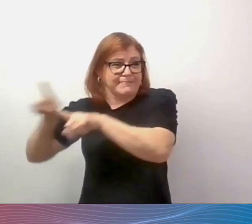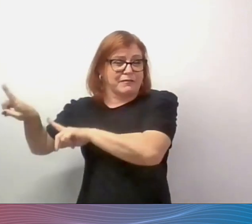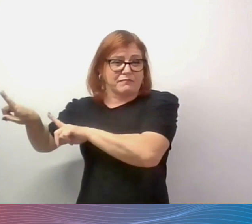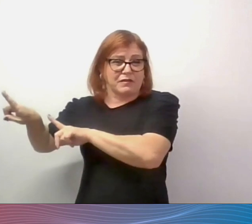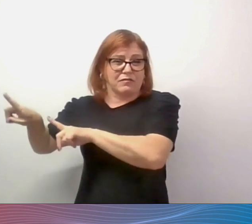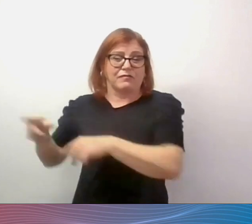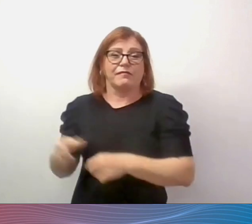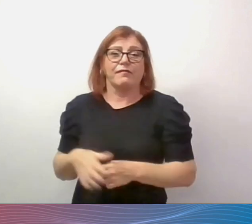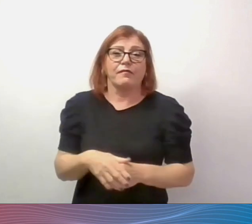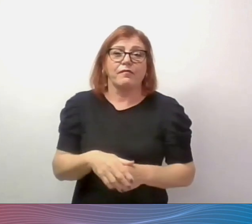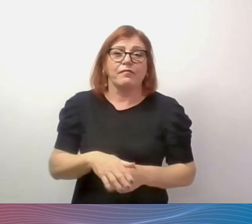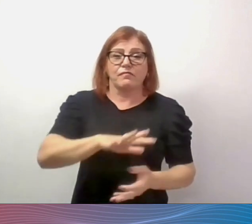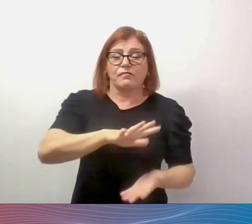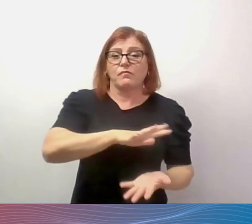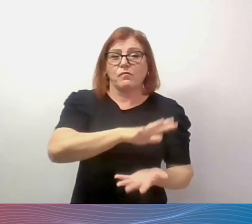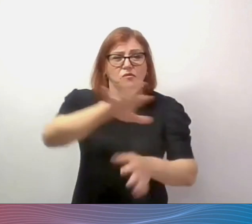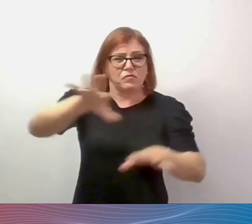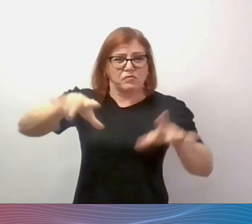universe. E